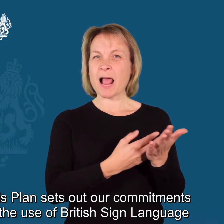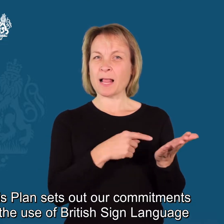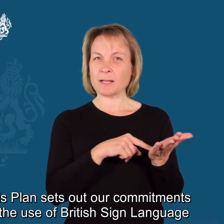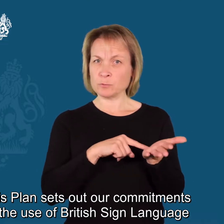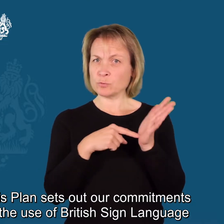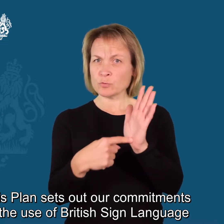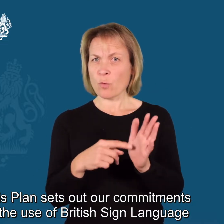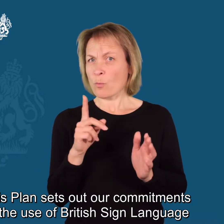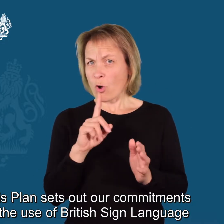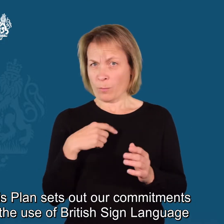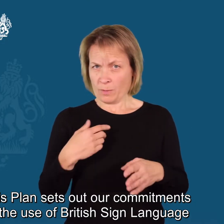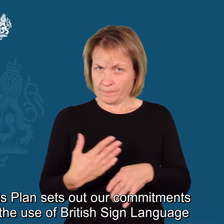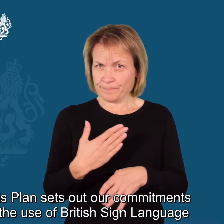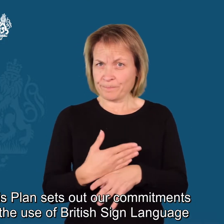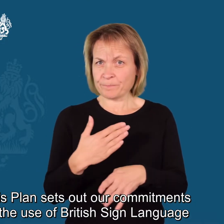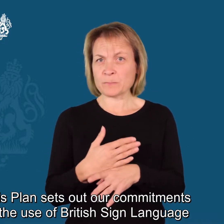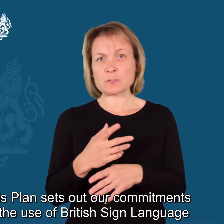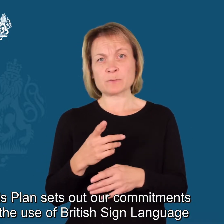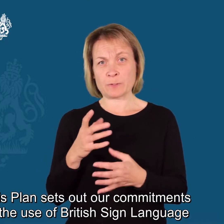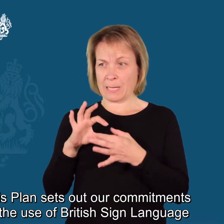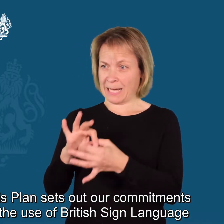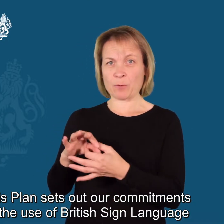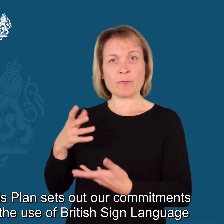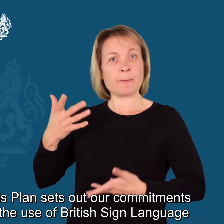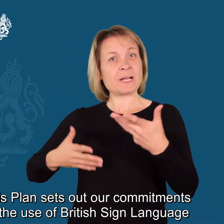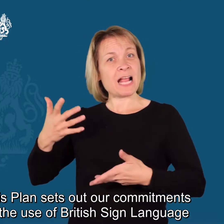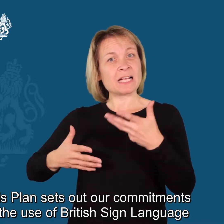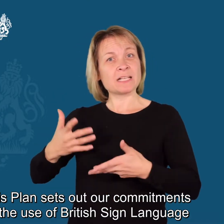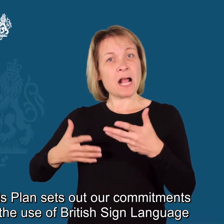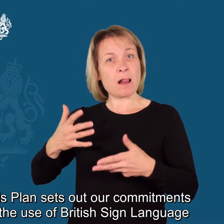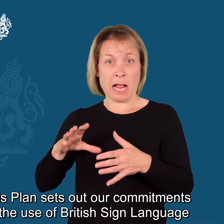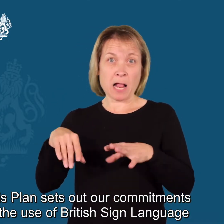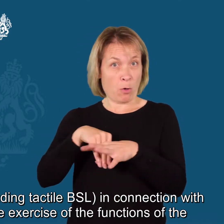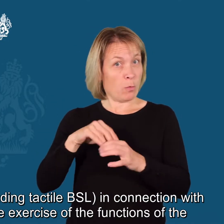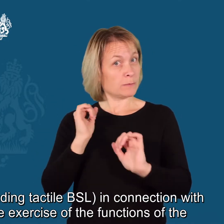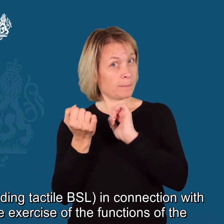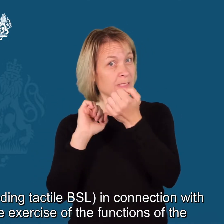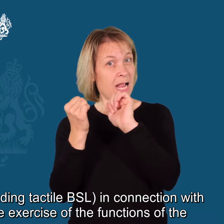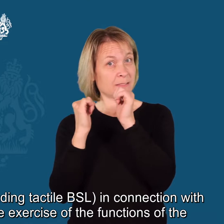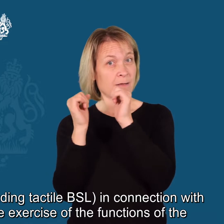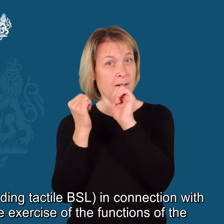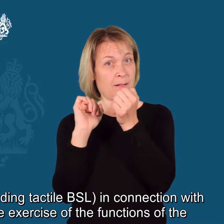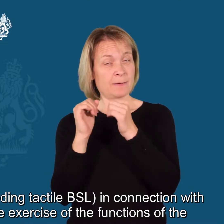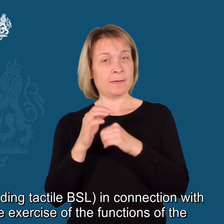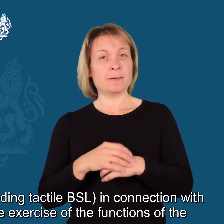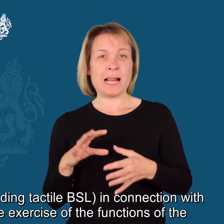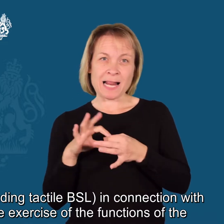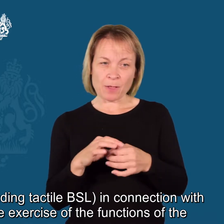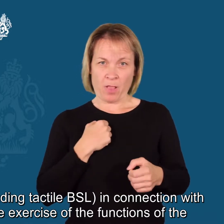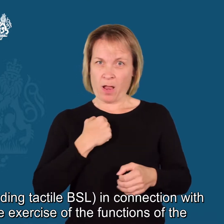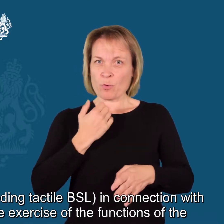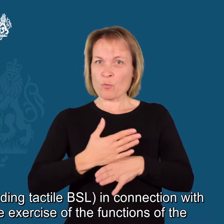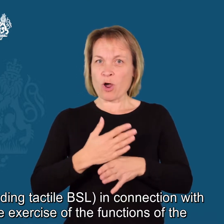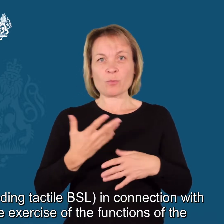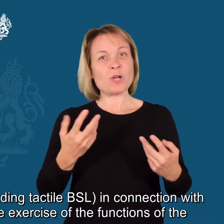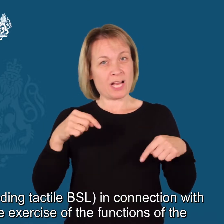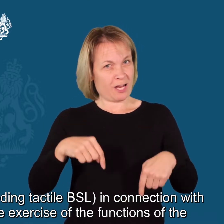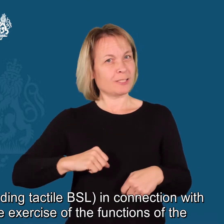This plan sets out our commitments to the use of British Sign Language, including tactile BSL, in connection with the exercise of the functions